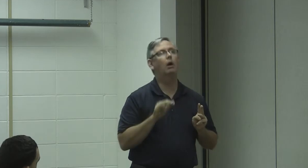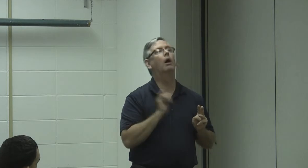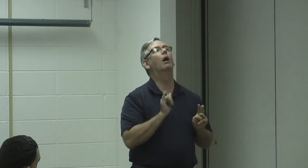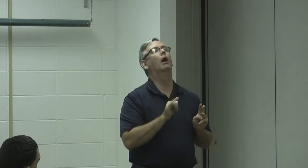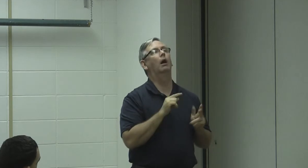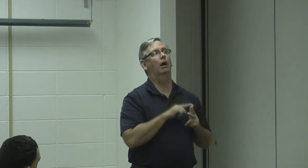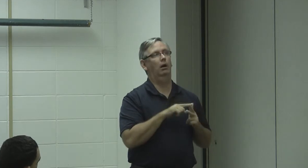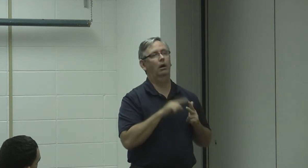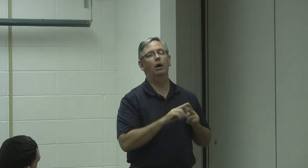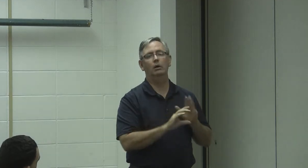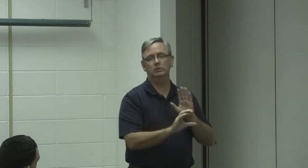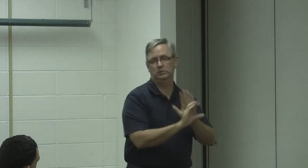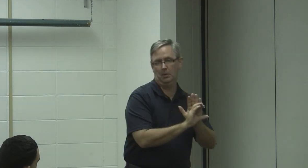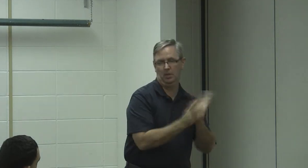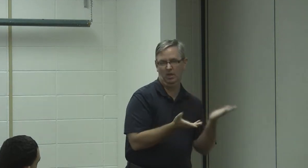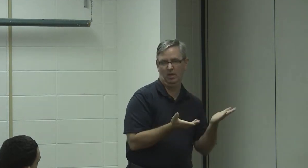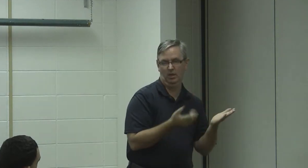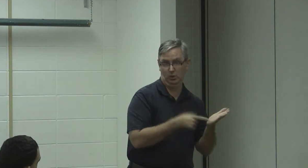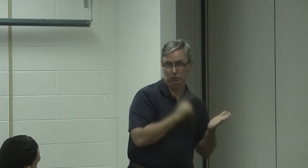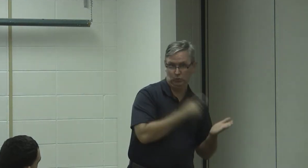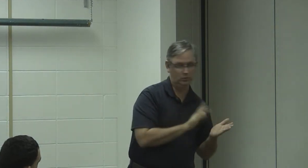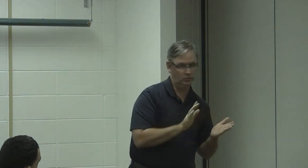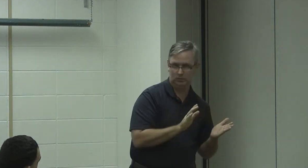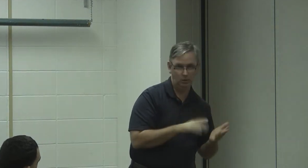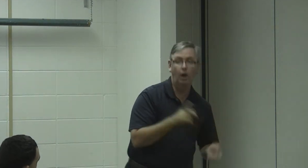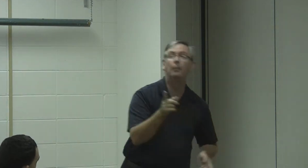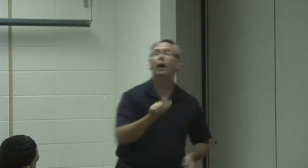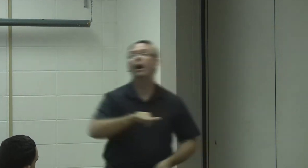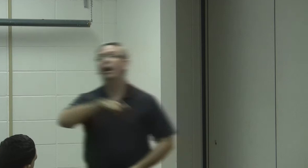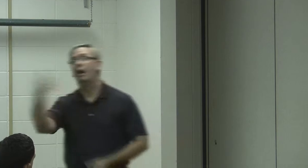3 people came by, a priest, a Levite, and a Samaritan.